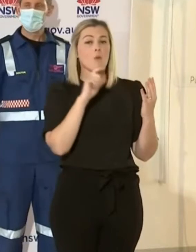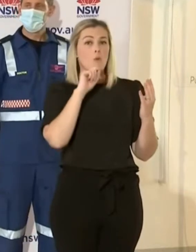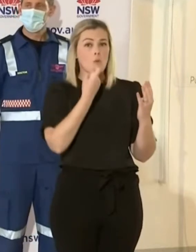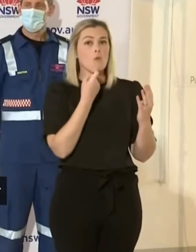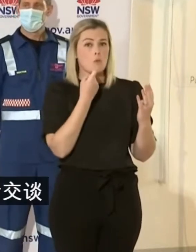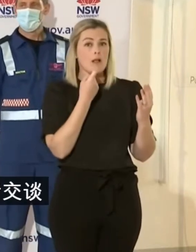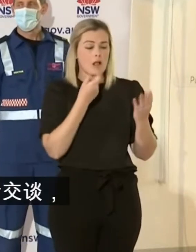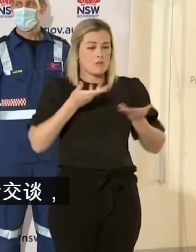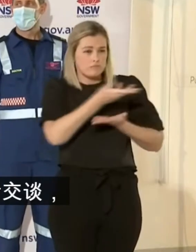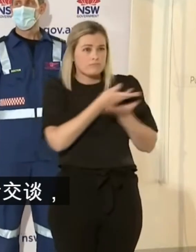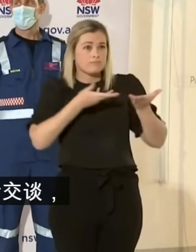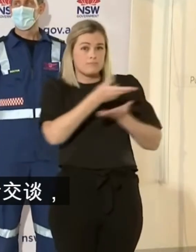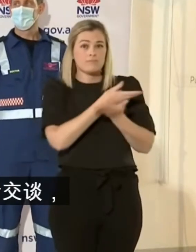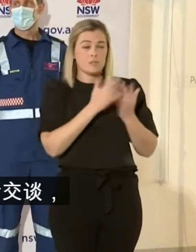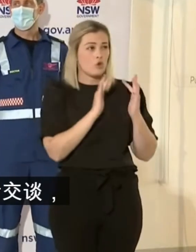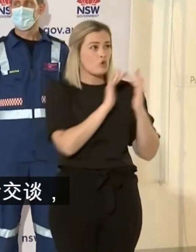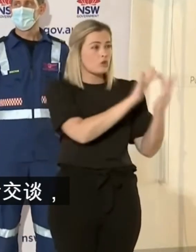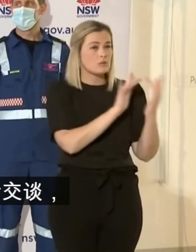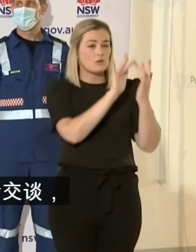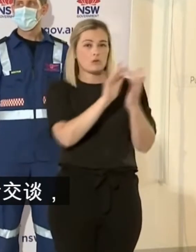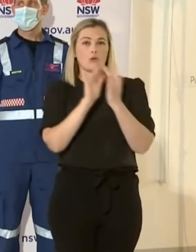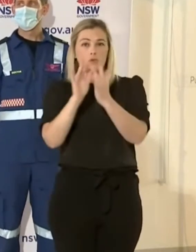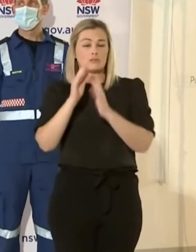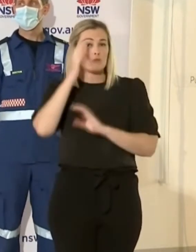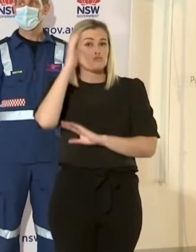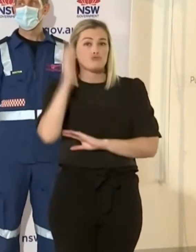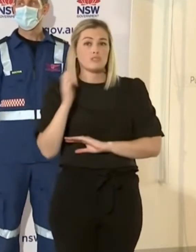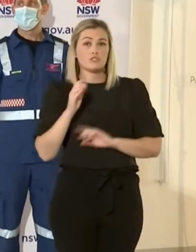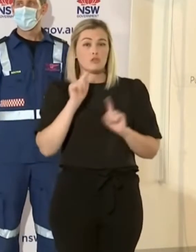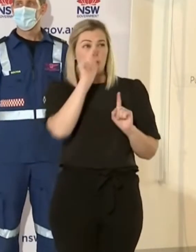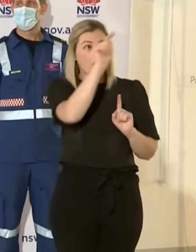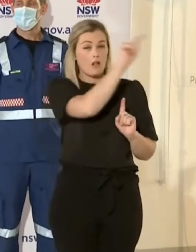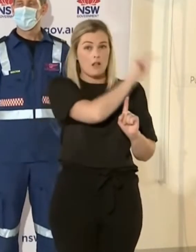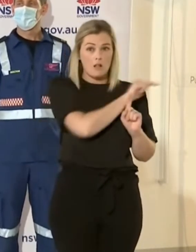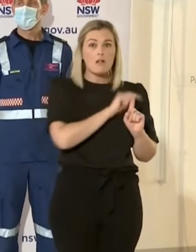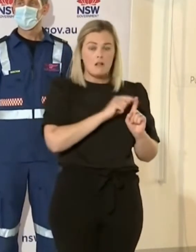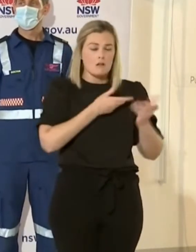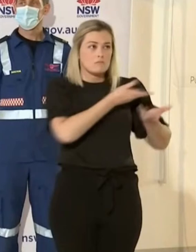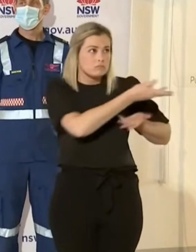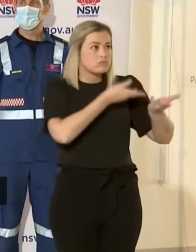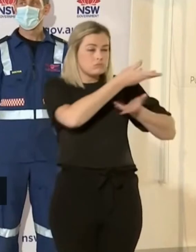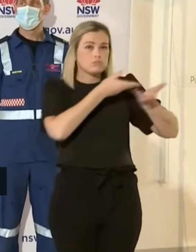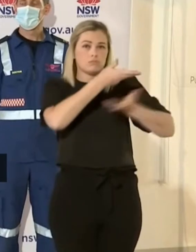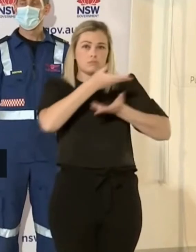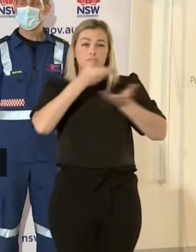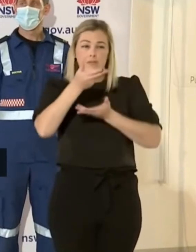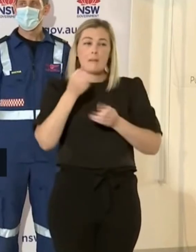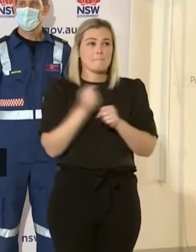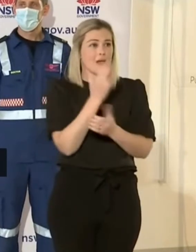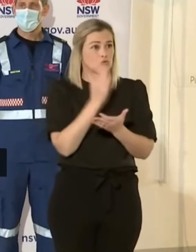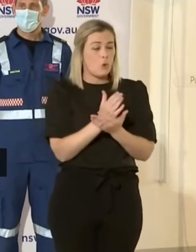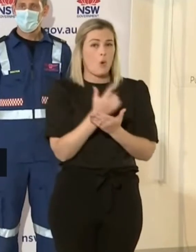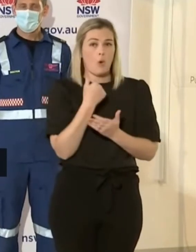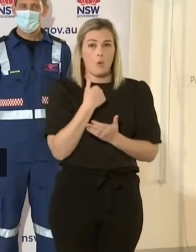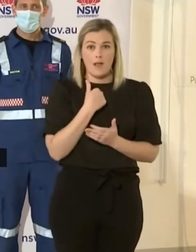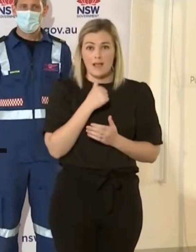epidemiologists are talking to all of our regional areas, and we're keeping that up to date every single day, and